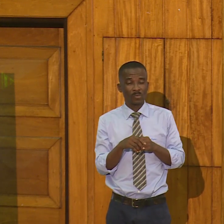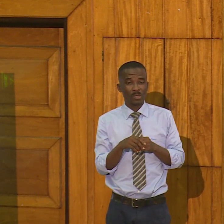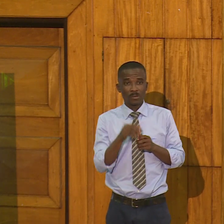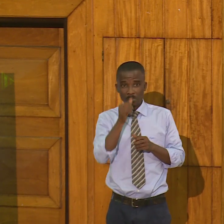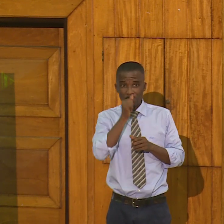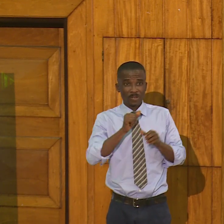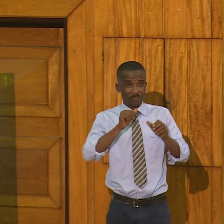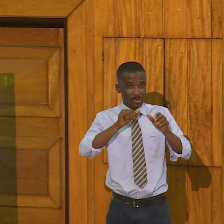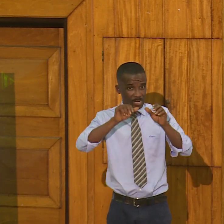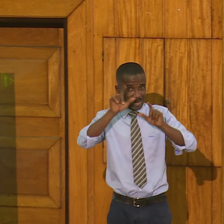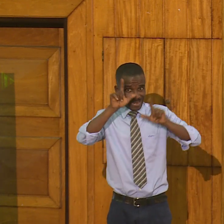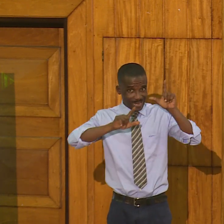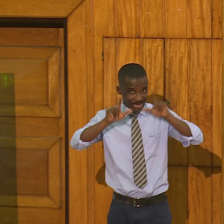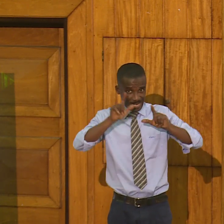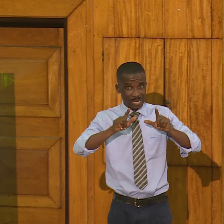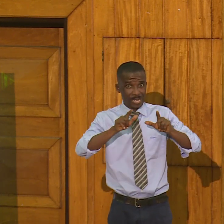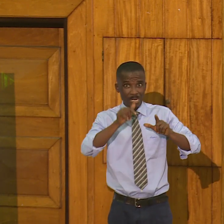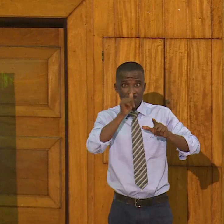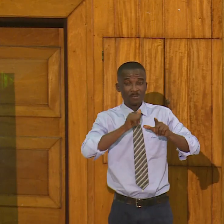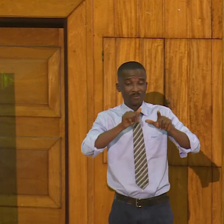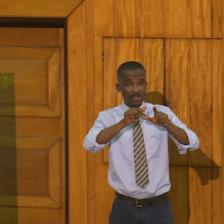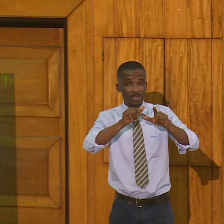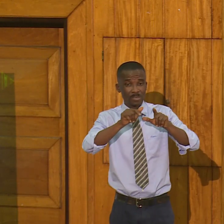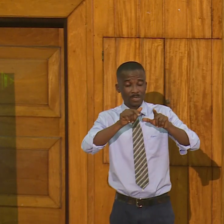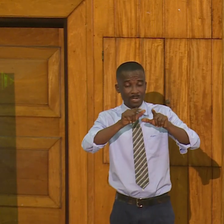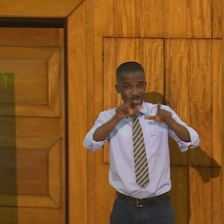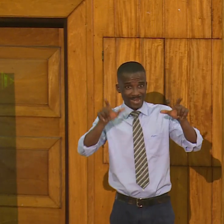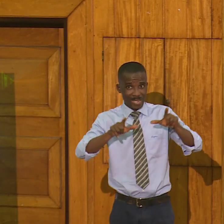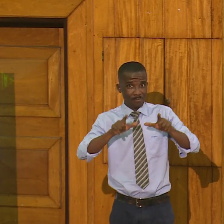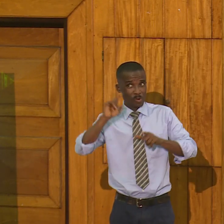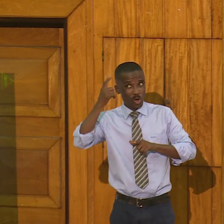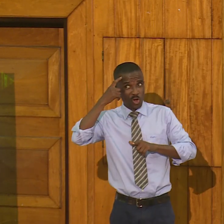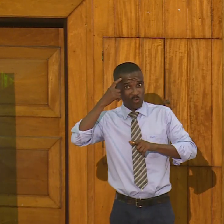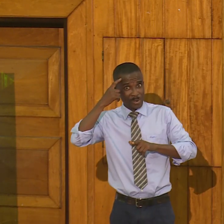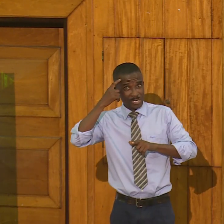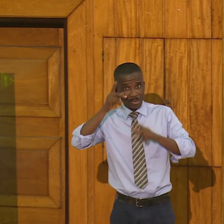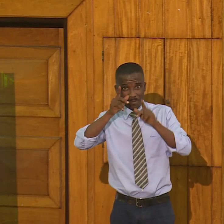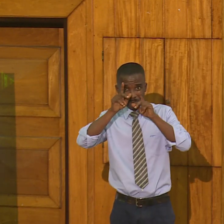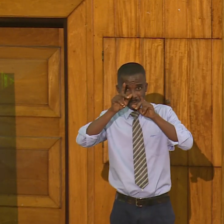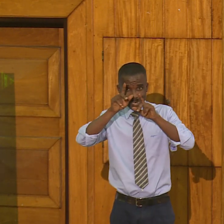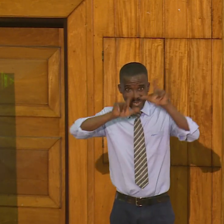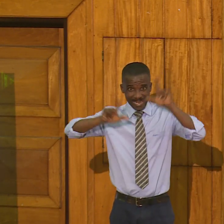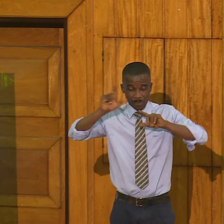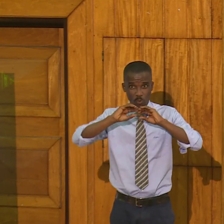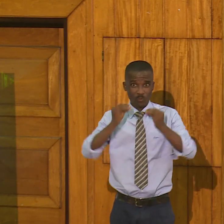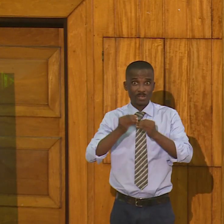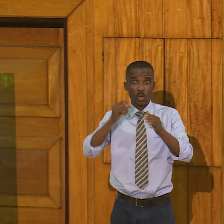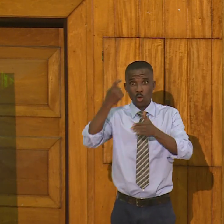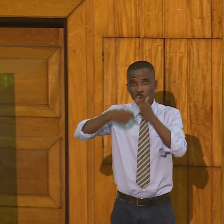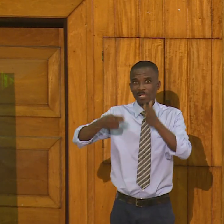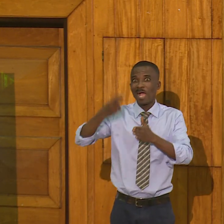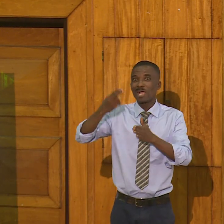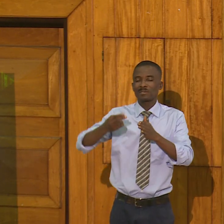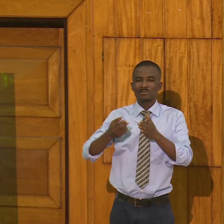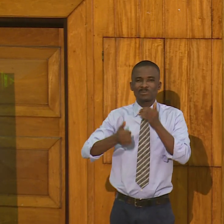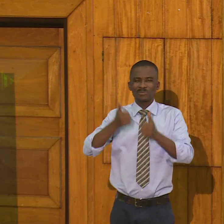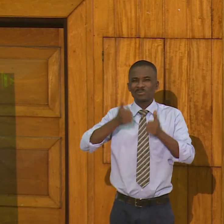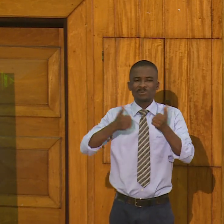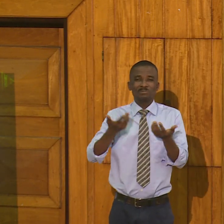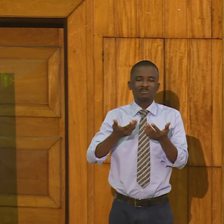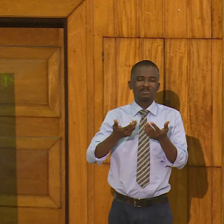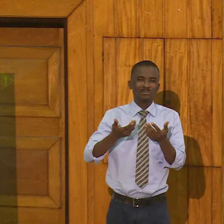lab and what is the cost in a public laboratory. So we got cost from one of the